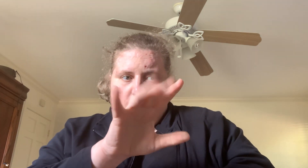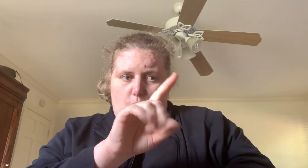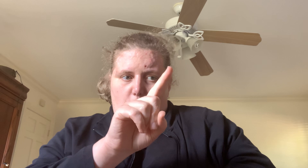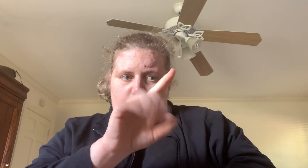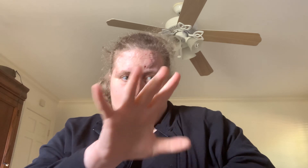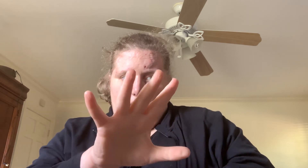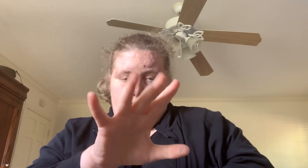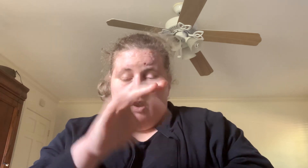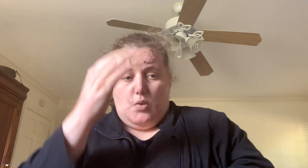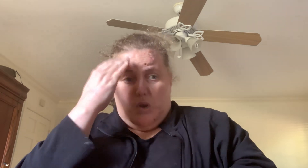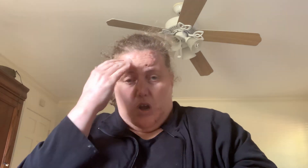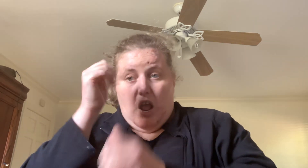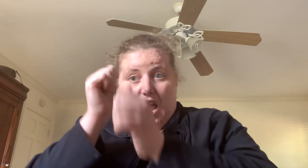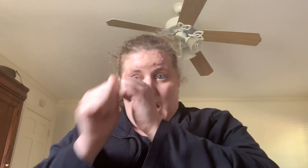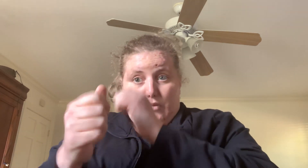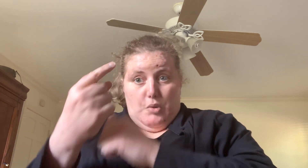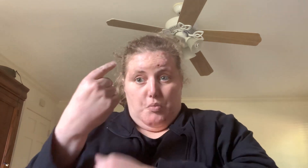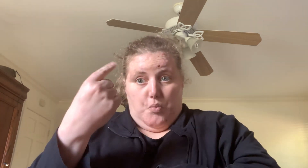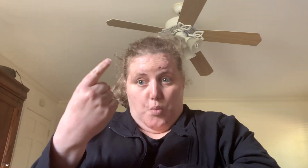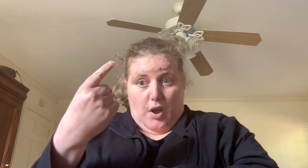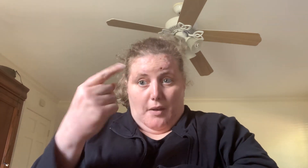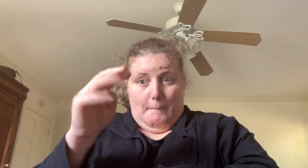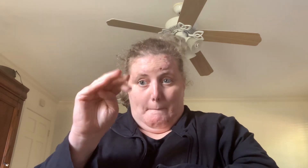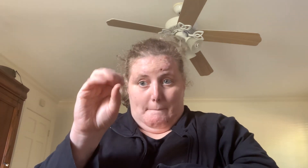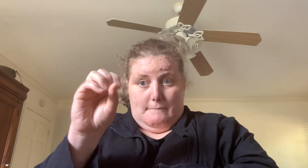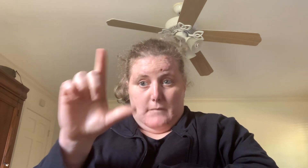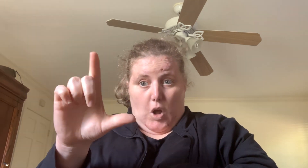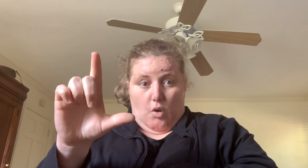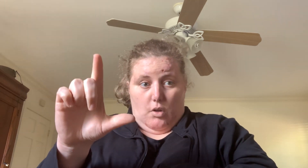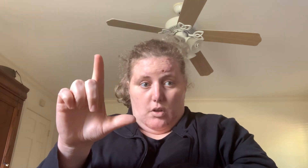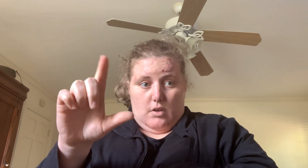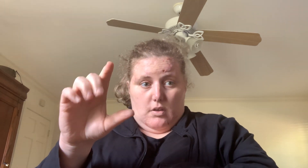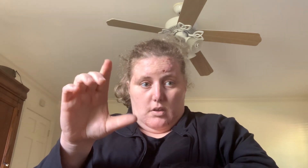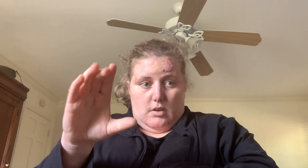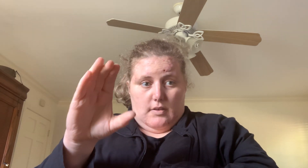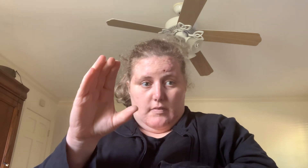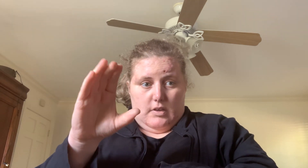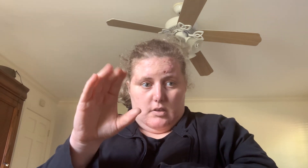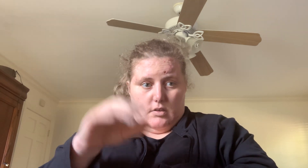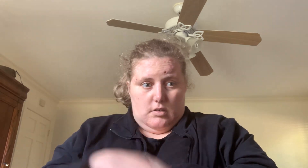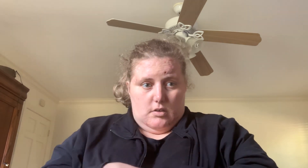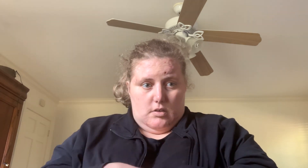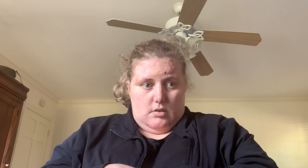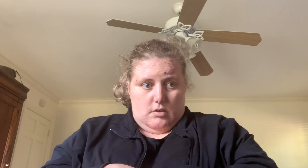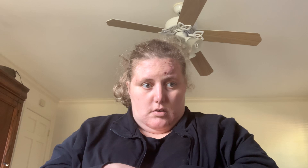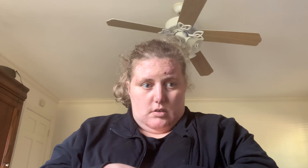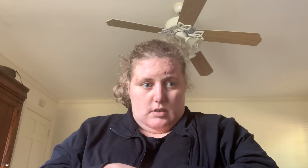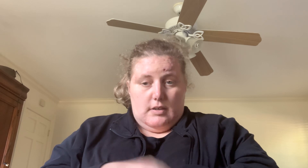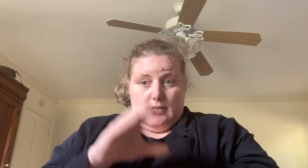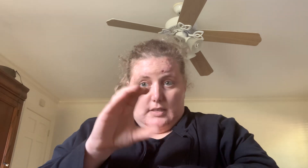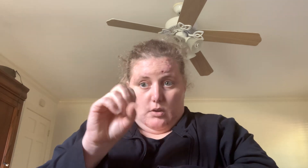1 mole of CO2, it's a certain weight. Now, the way we can figure that out is you're going to take your